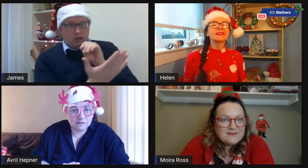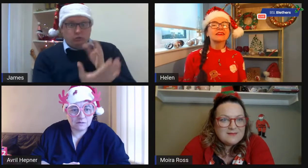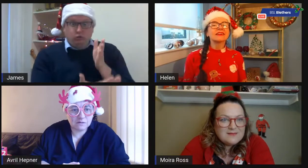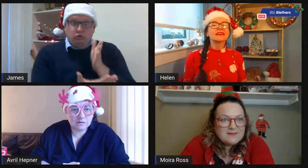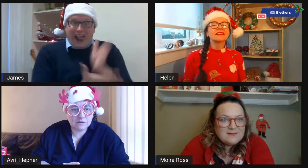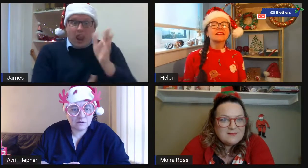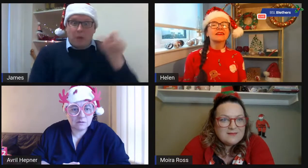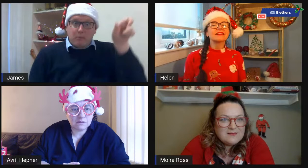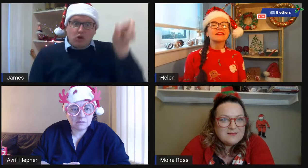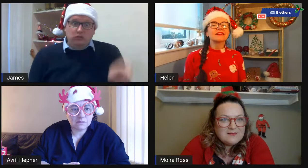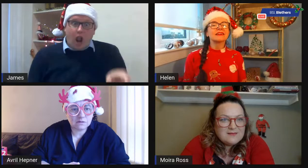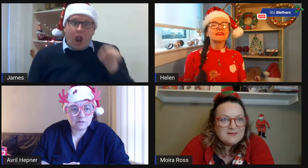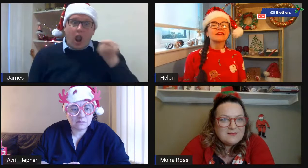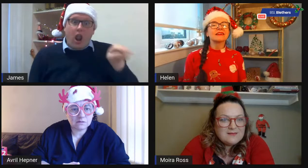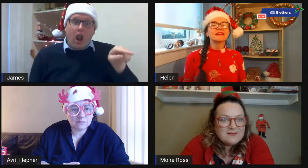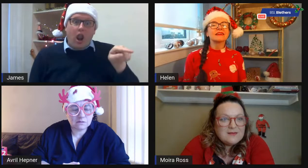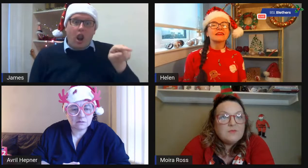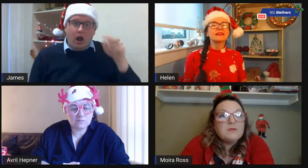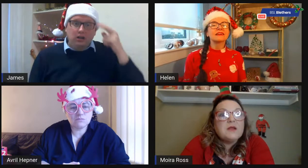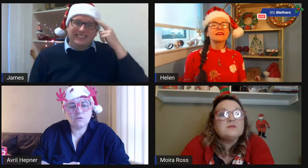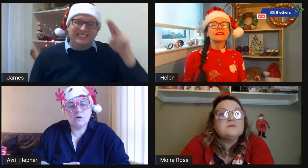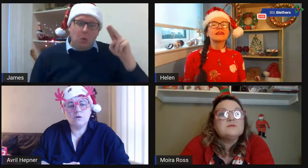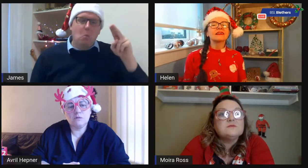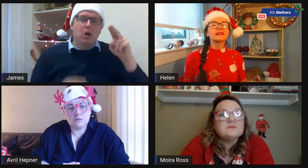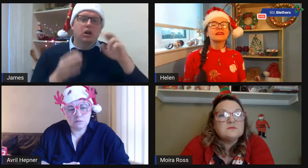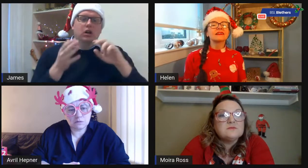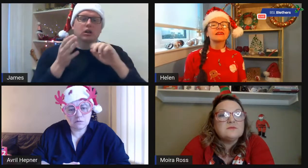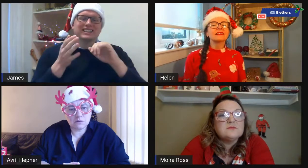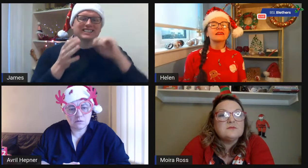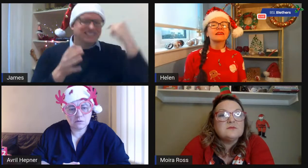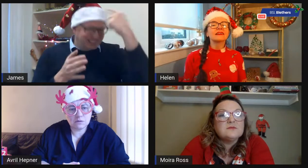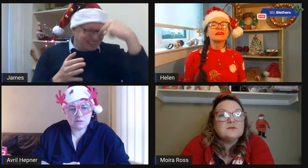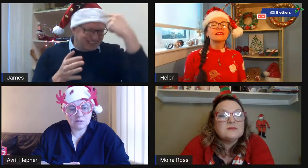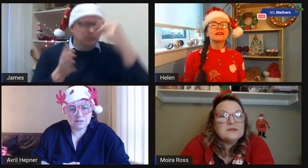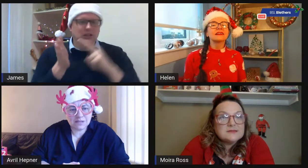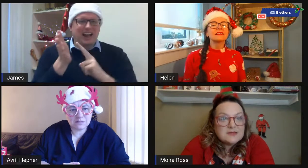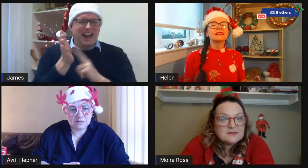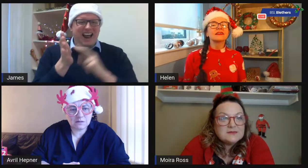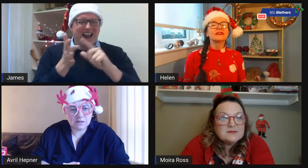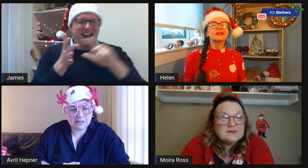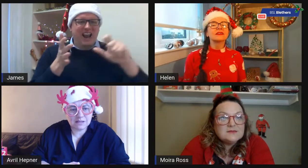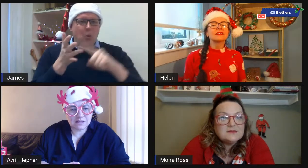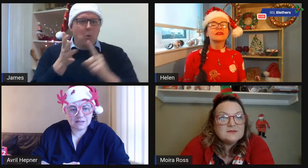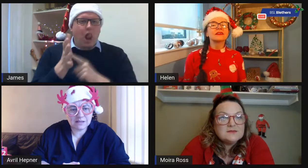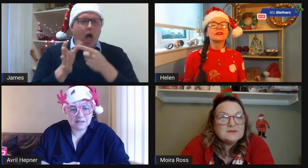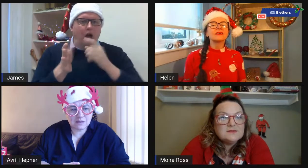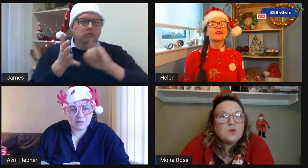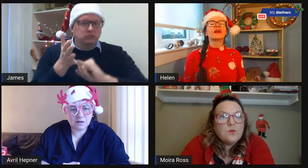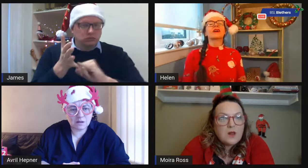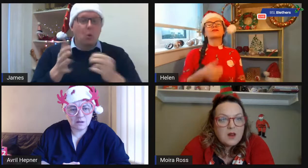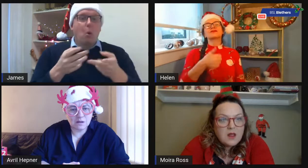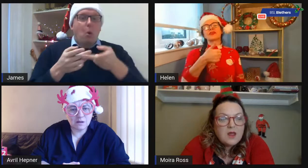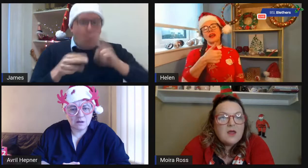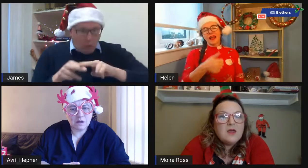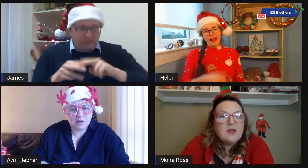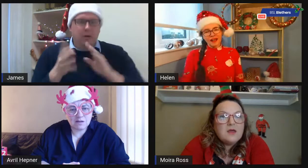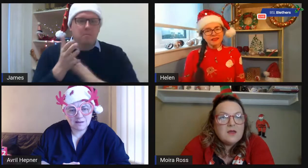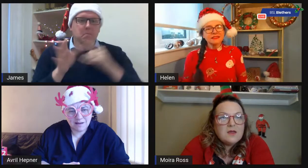a chimney. But what most people don't realise is the character of Santa Claus came originally from a